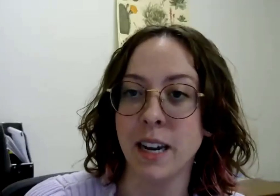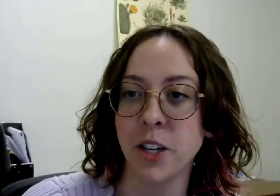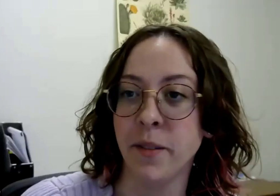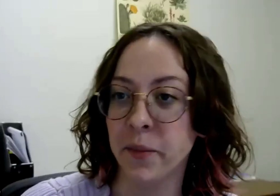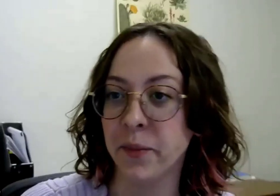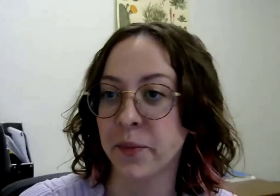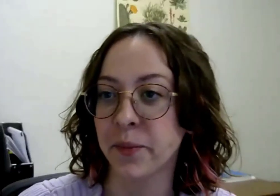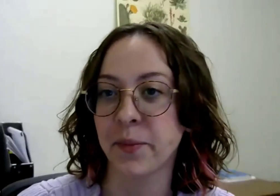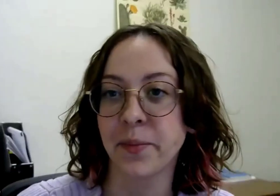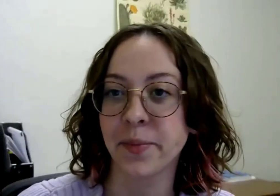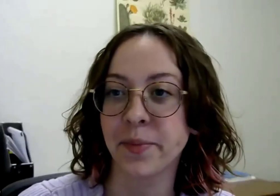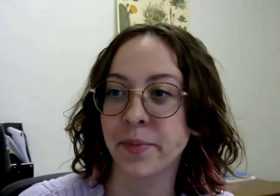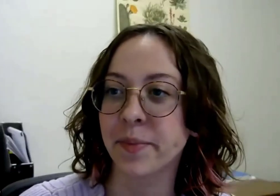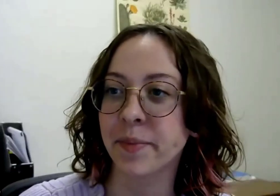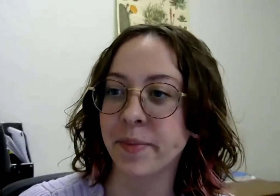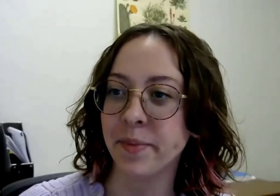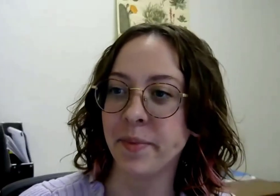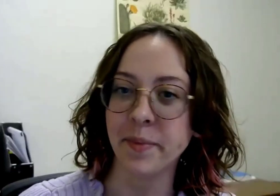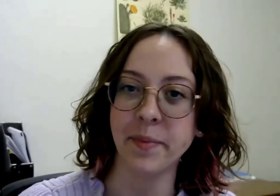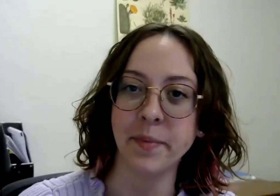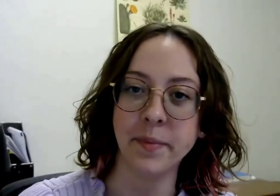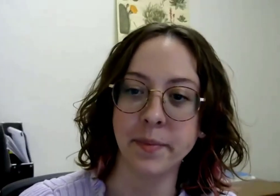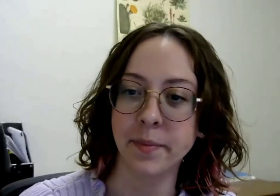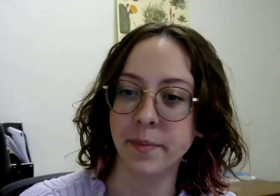begin the discussion.